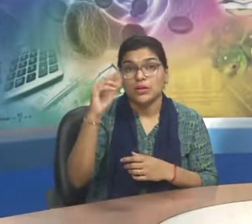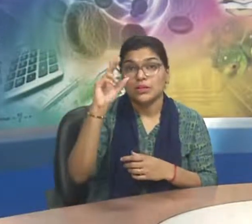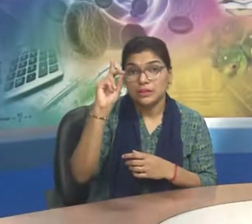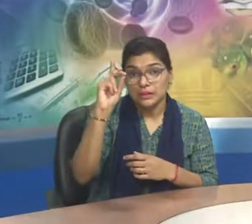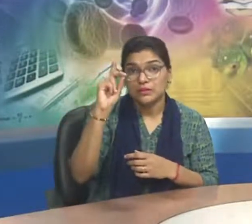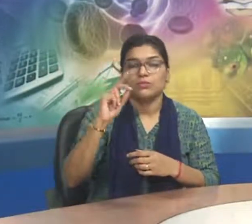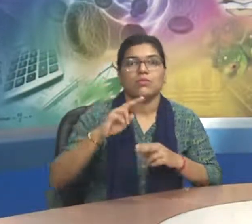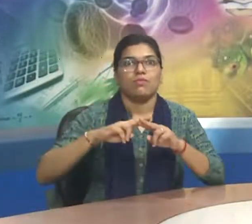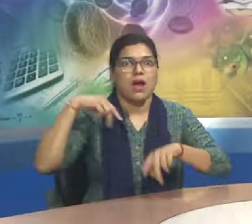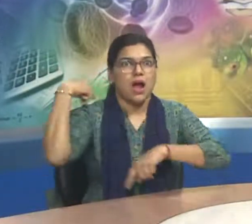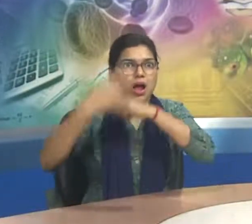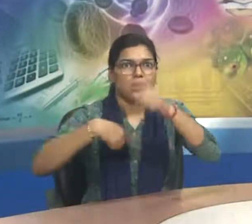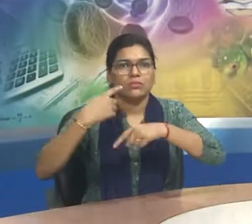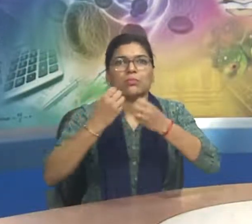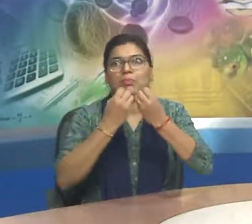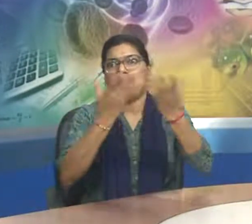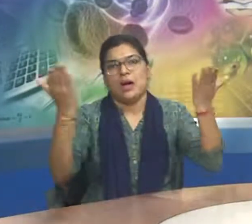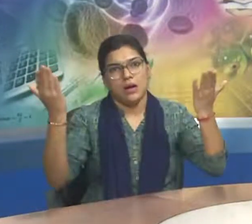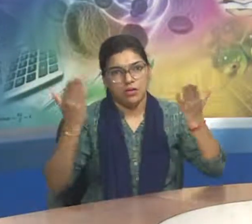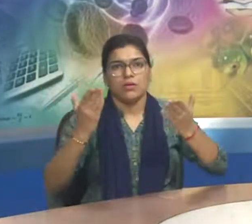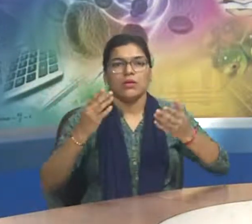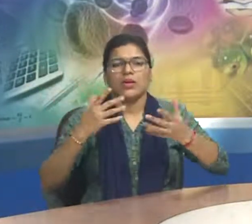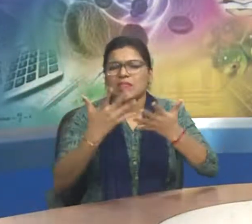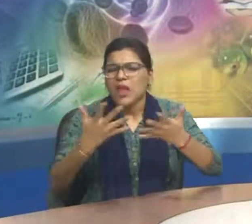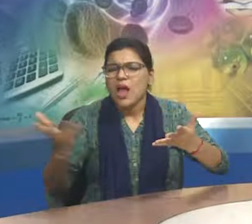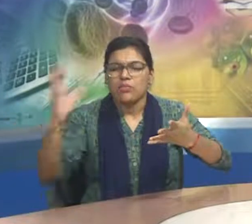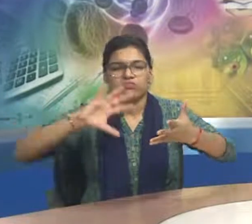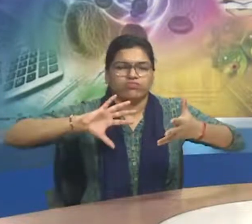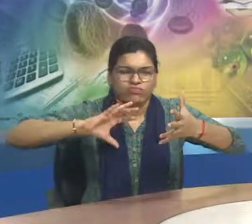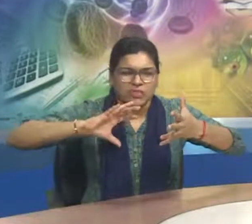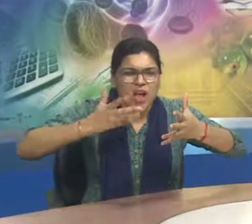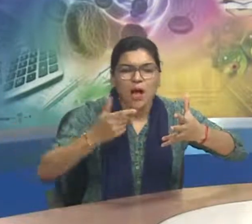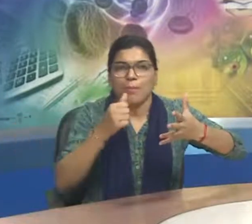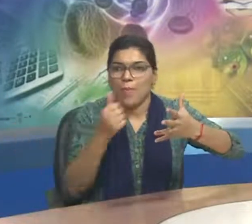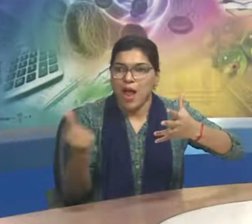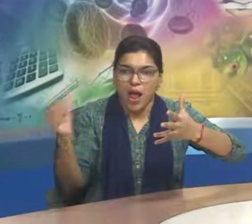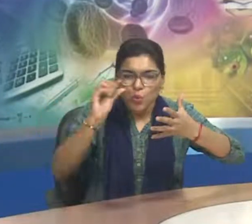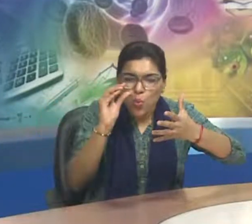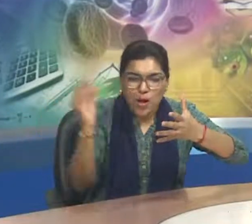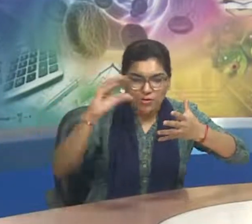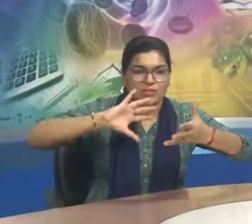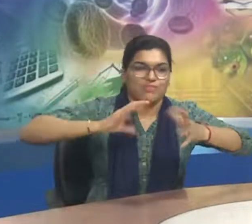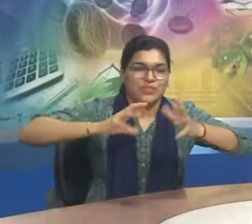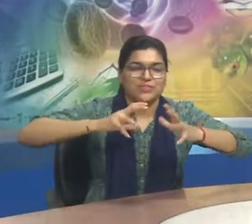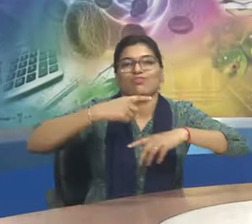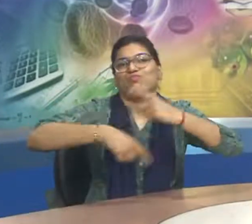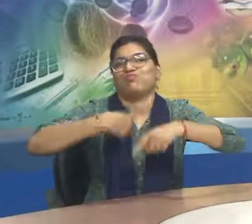And the other usage of water is, it is used in industries.